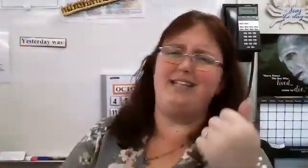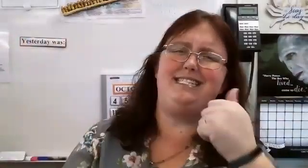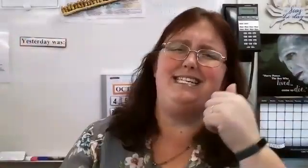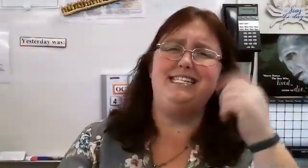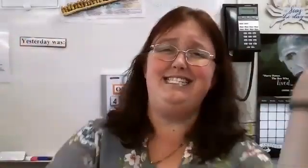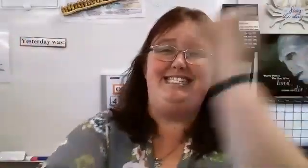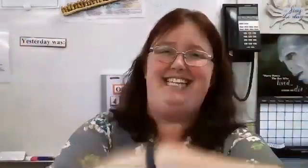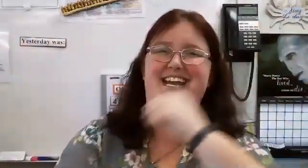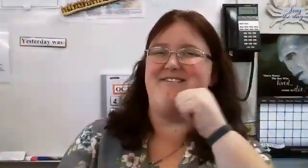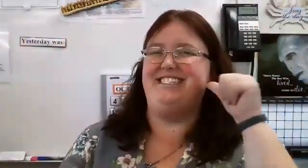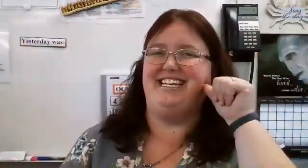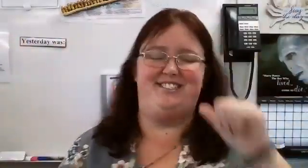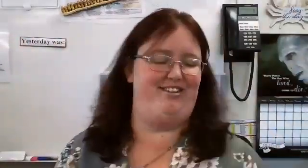What day was yesterday?